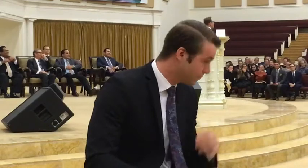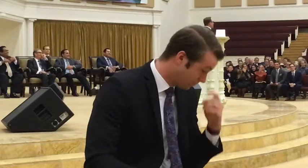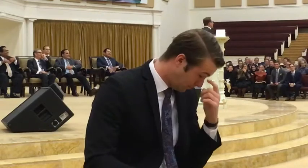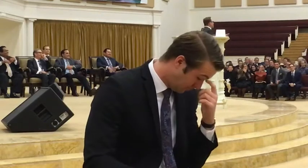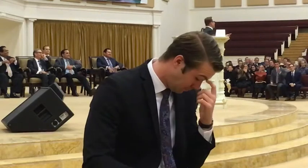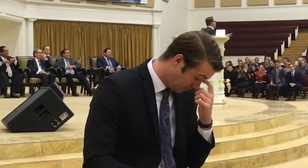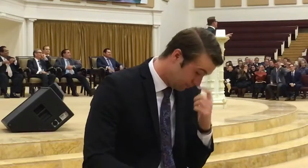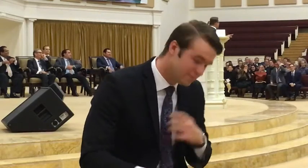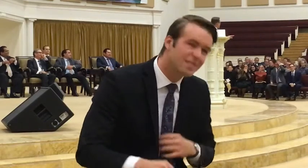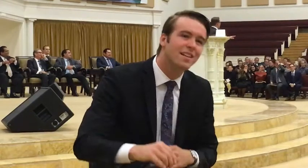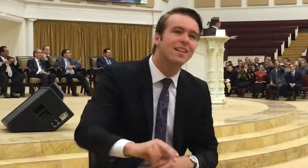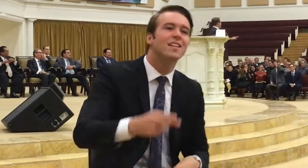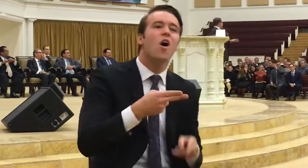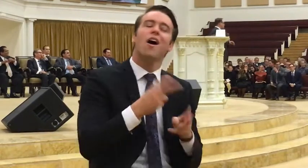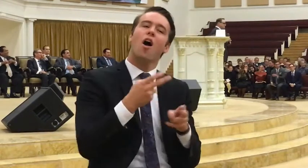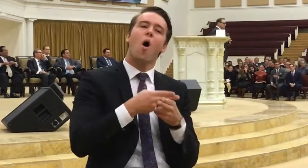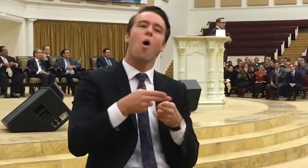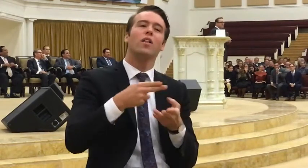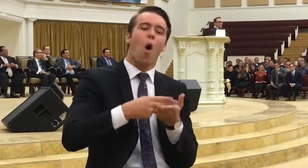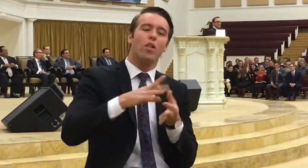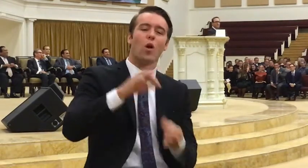This is a Holy Ghost TED talk tonight.